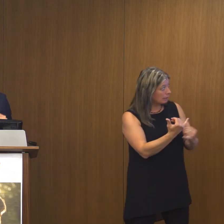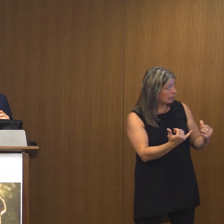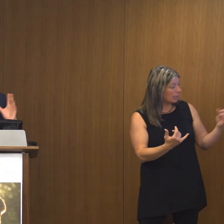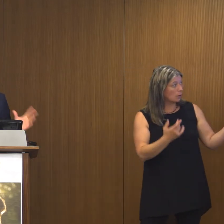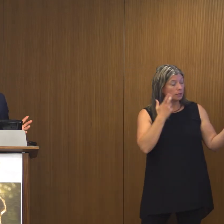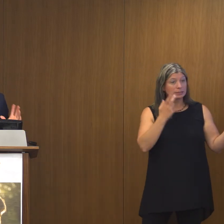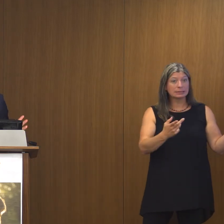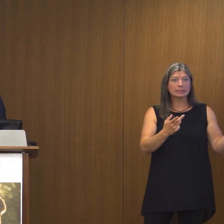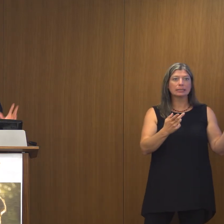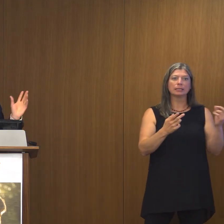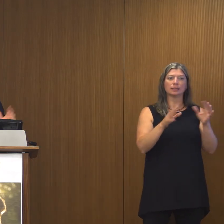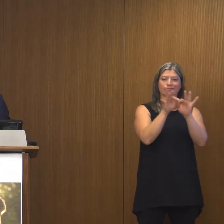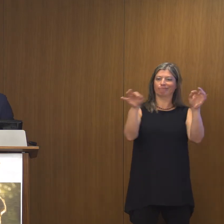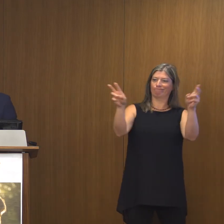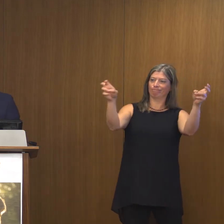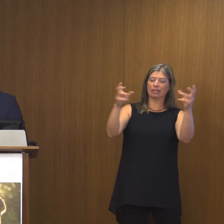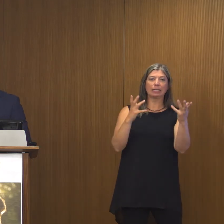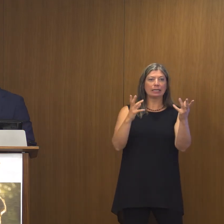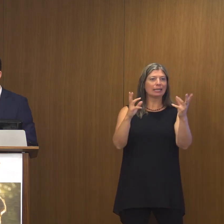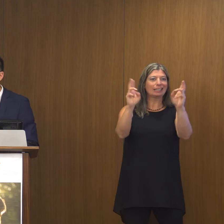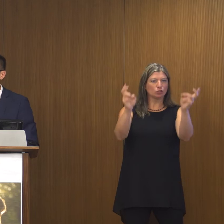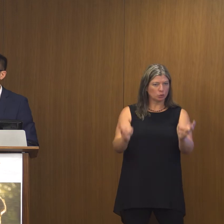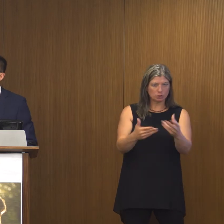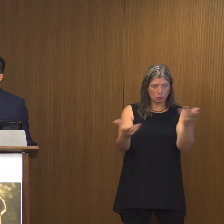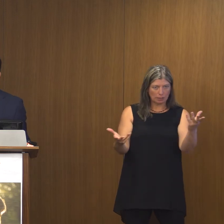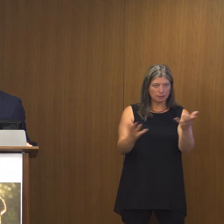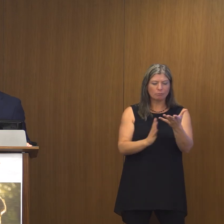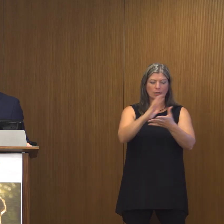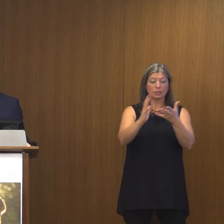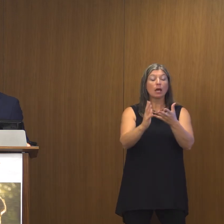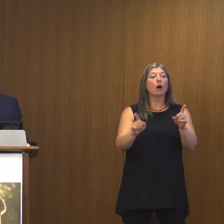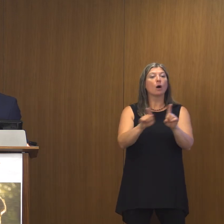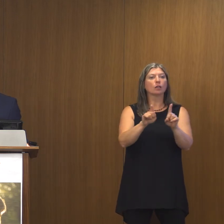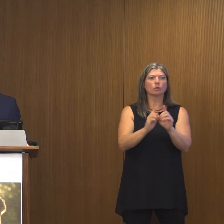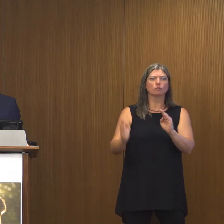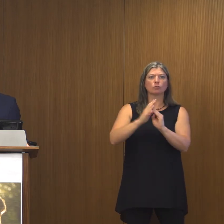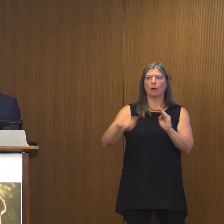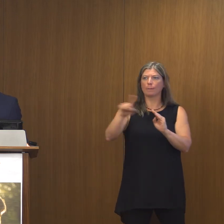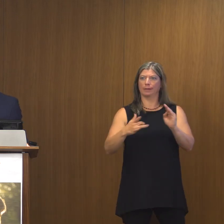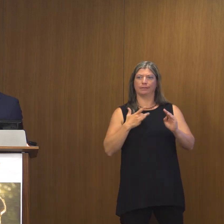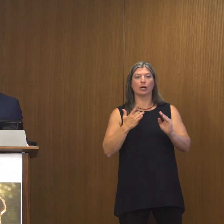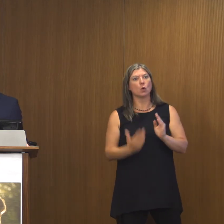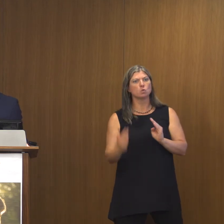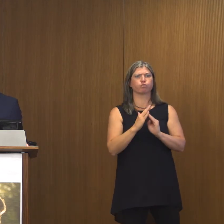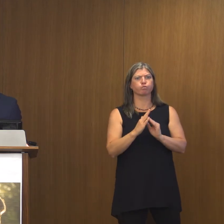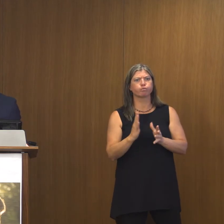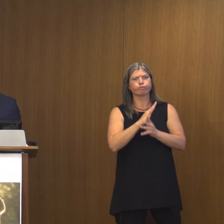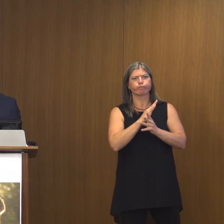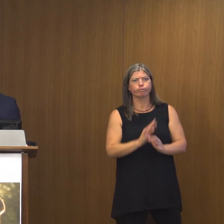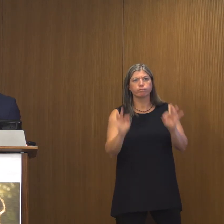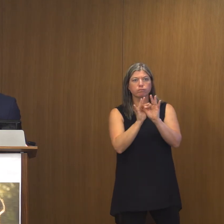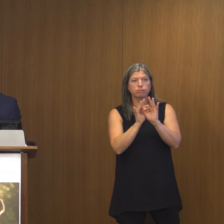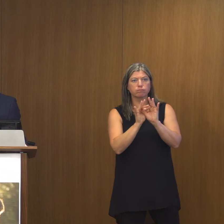are the issue at hand, the priorities, and then also the top ranked actionable solutions that parents and